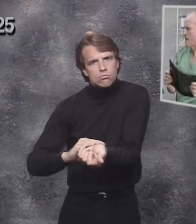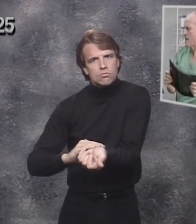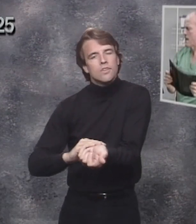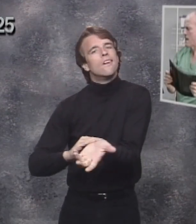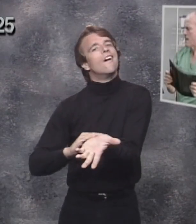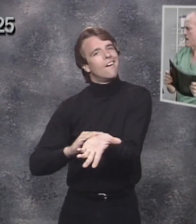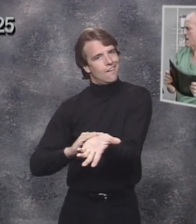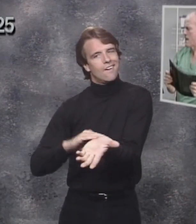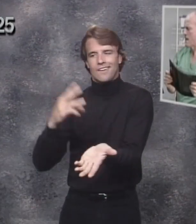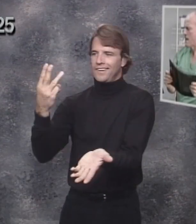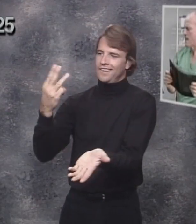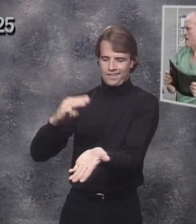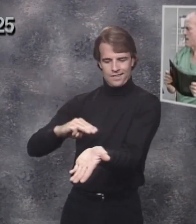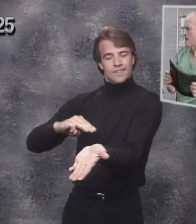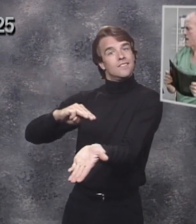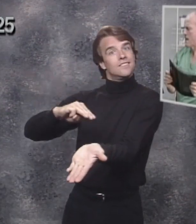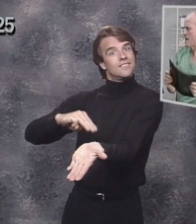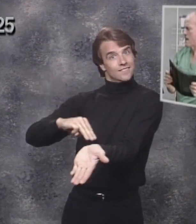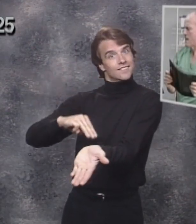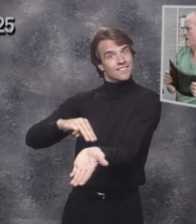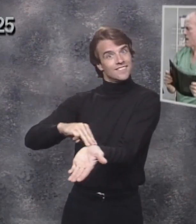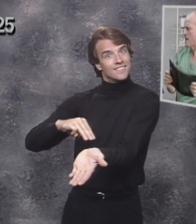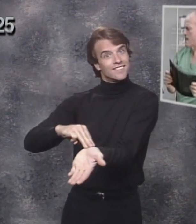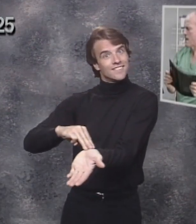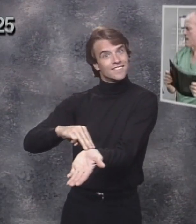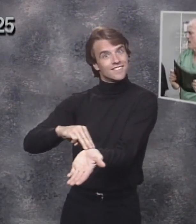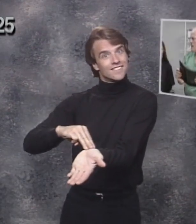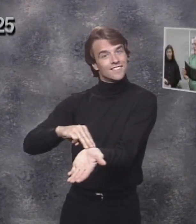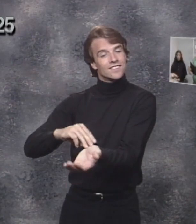boom, boom. So we sign doctor.